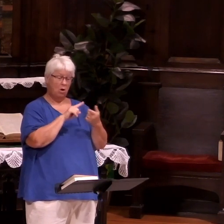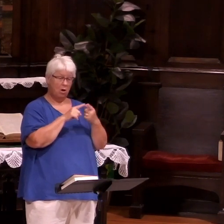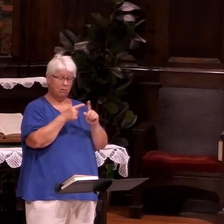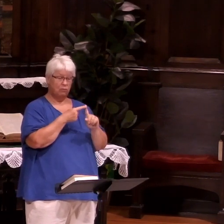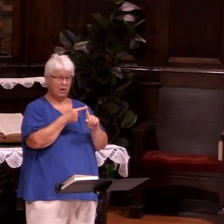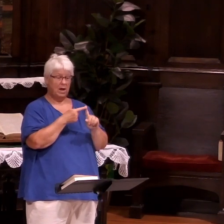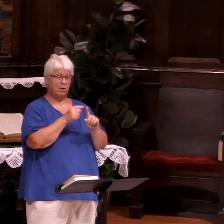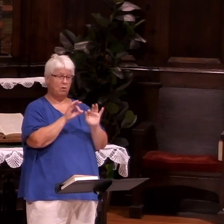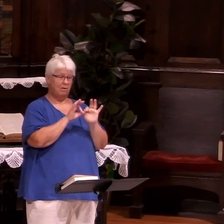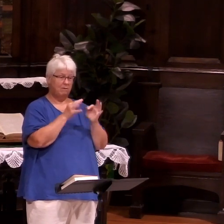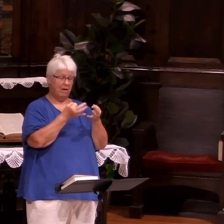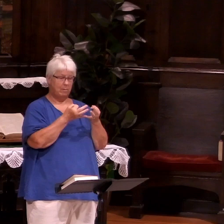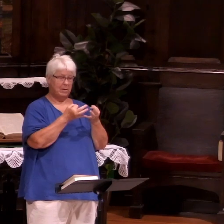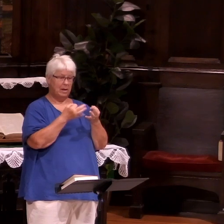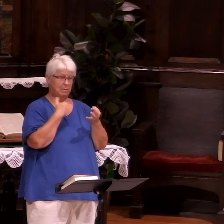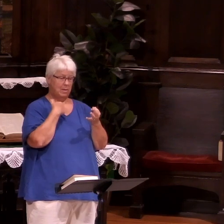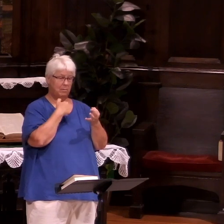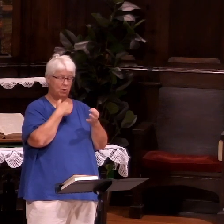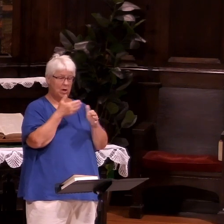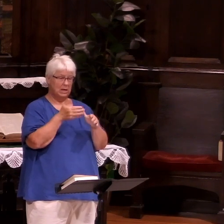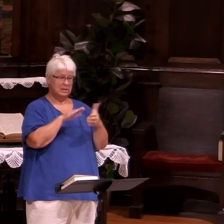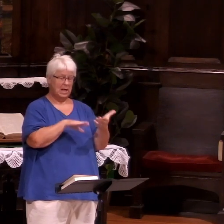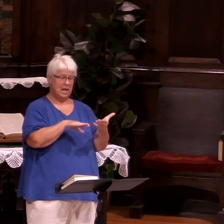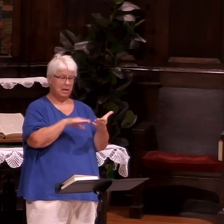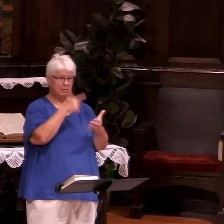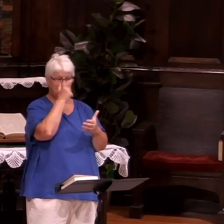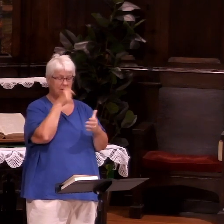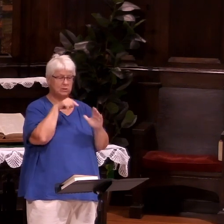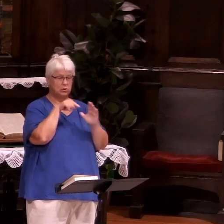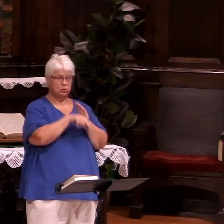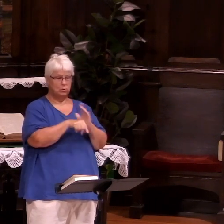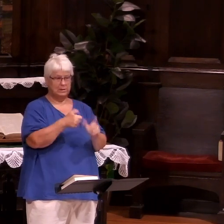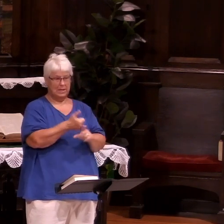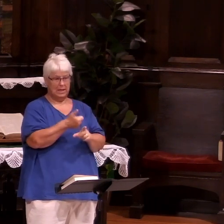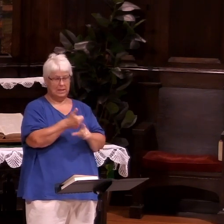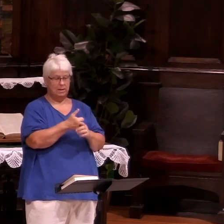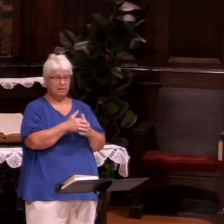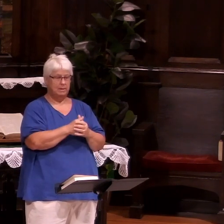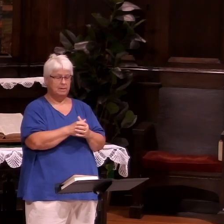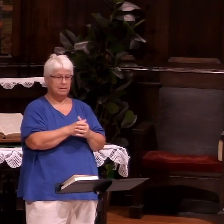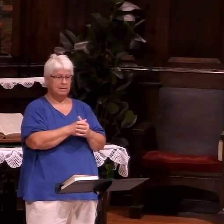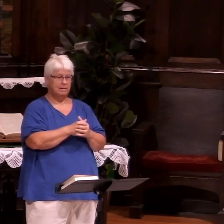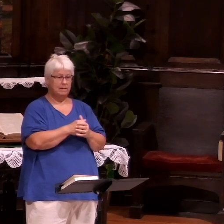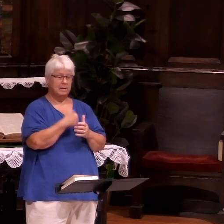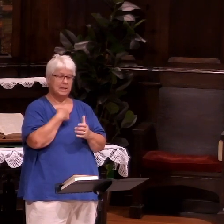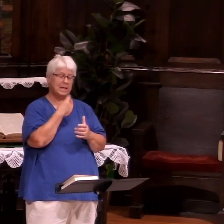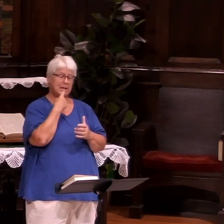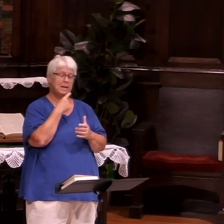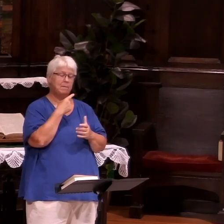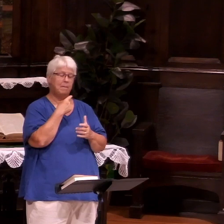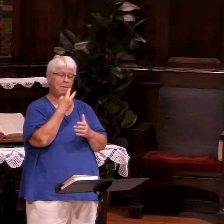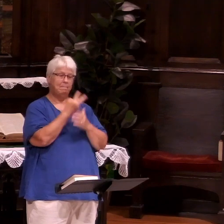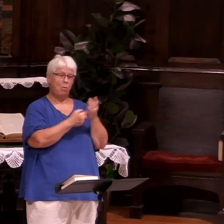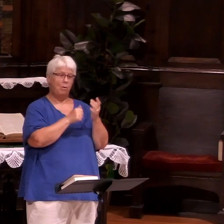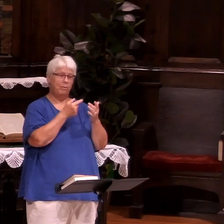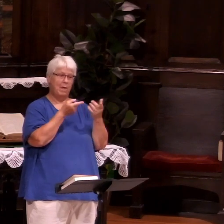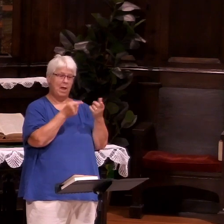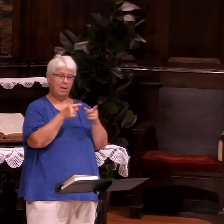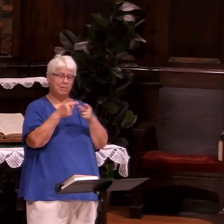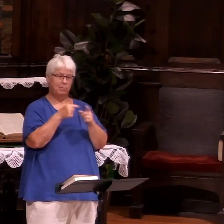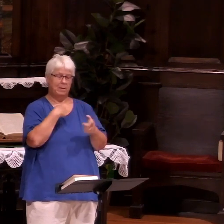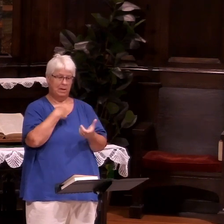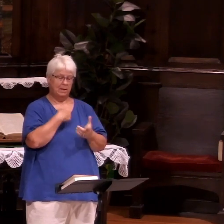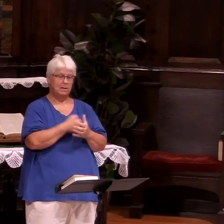friend or family member of yours died by suicide. I claim both of those